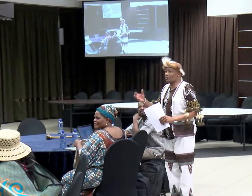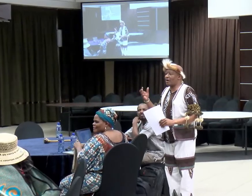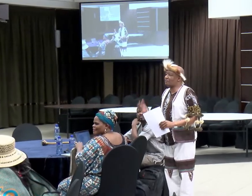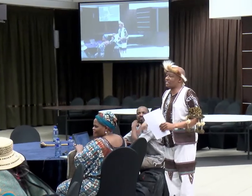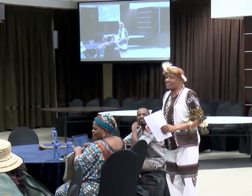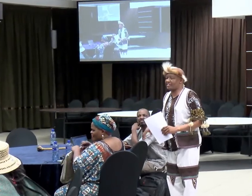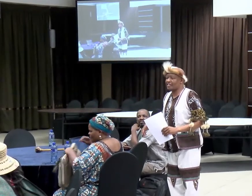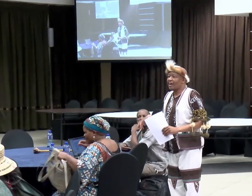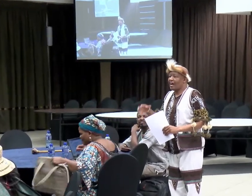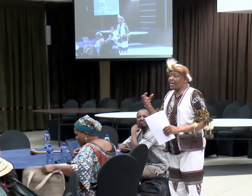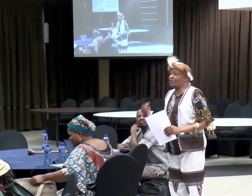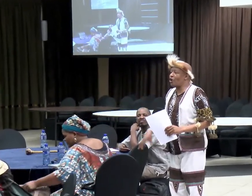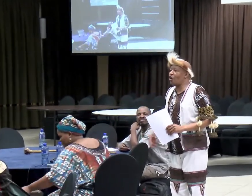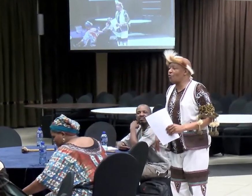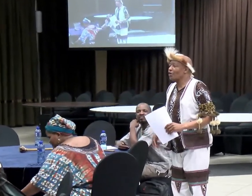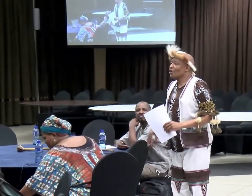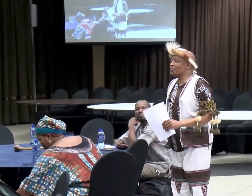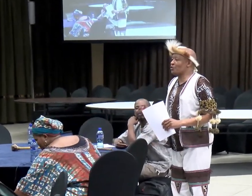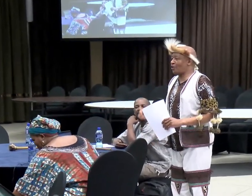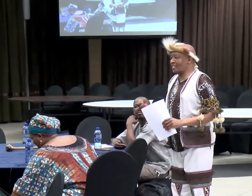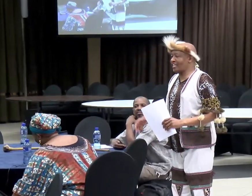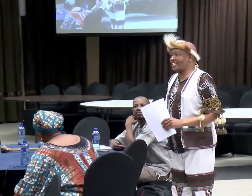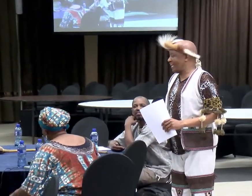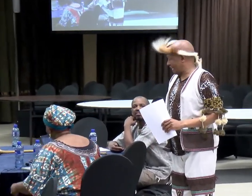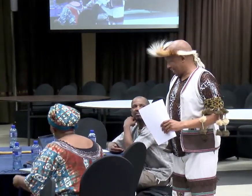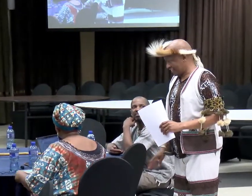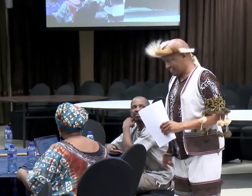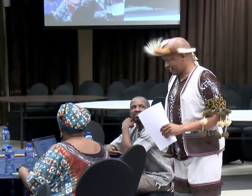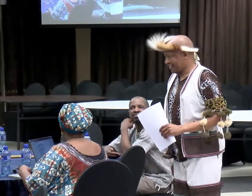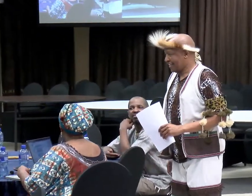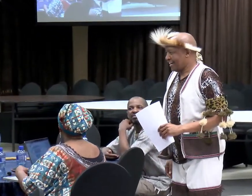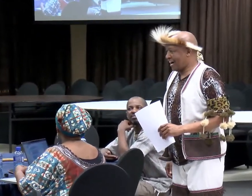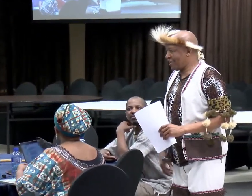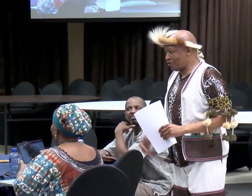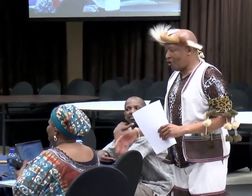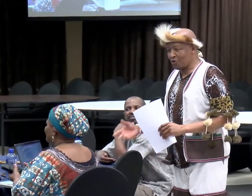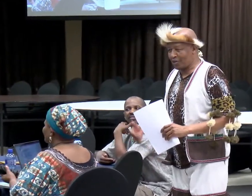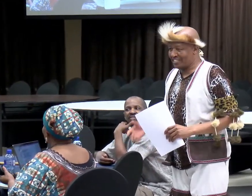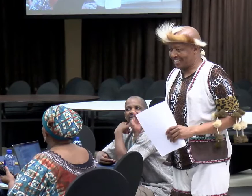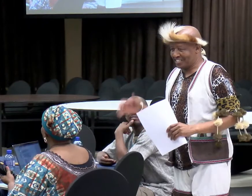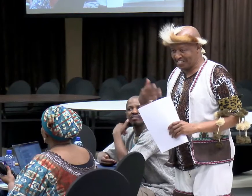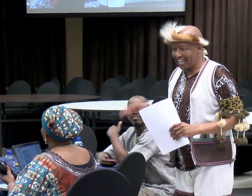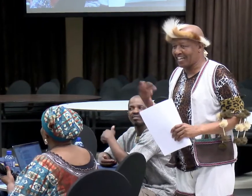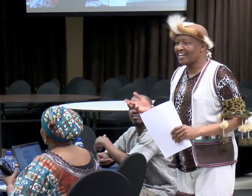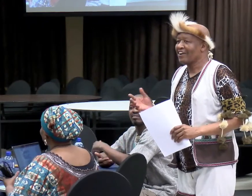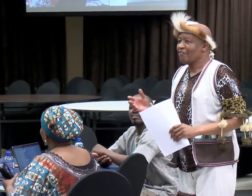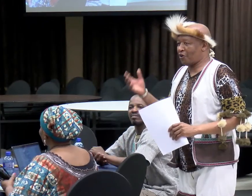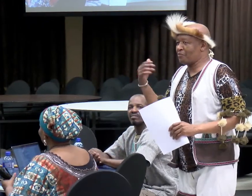I know you don't need lyrics. I know you